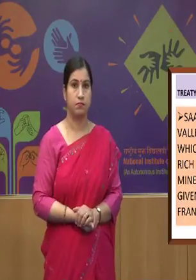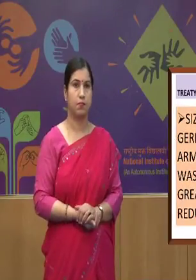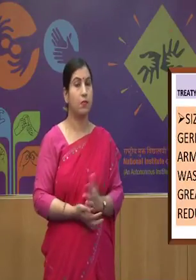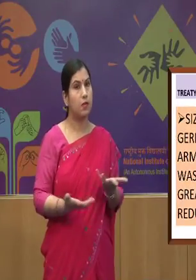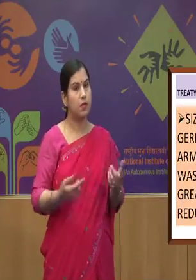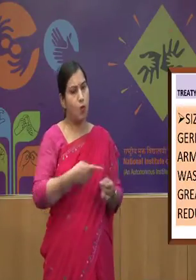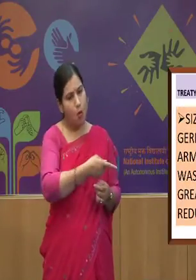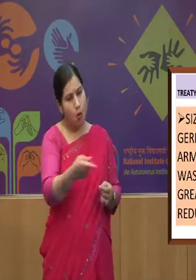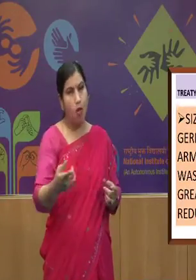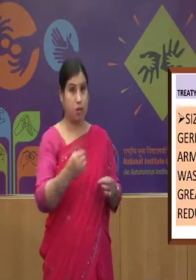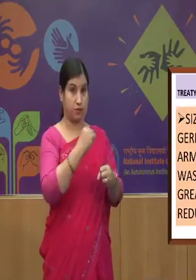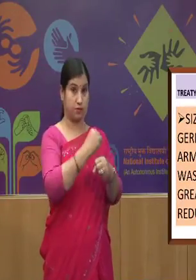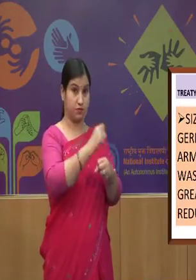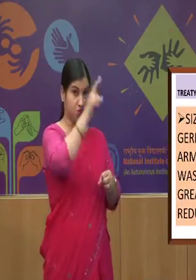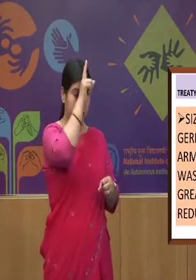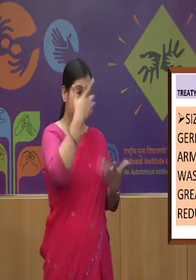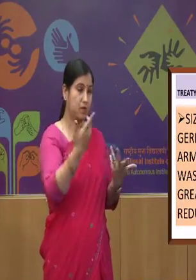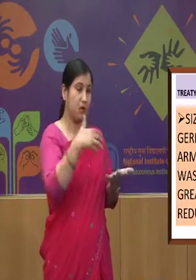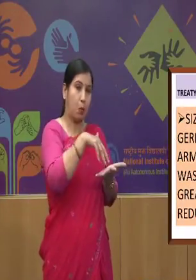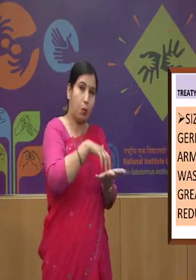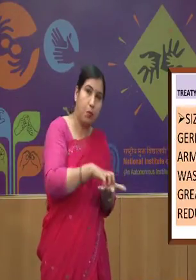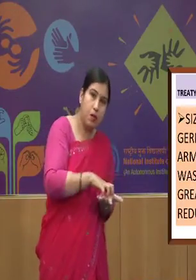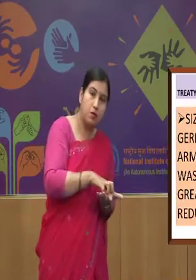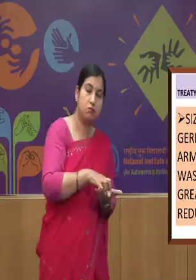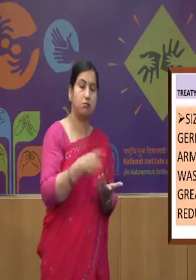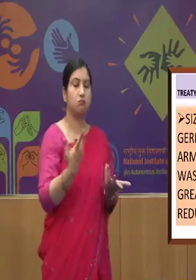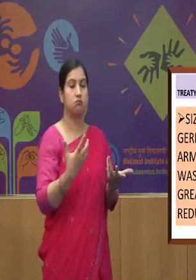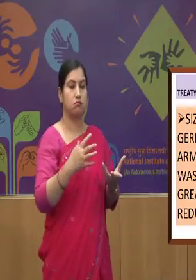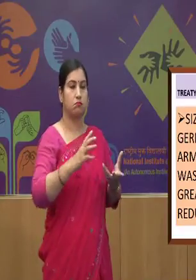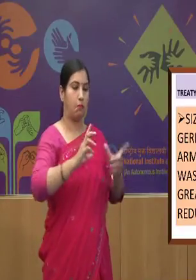All in all, Germany was left weak and crushed.